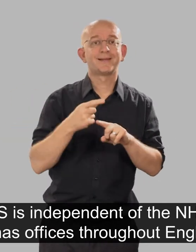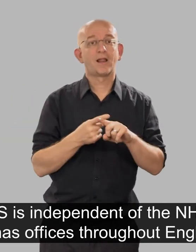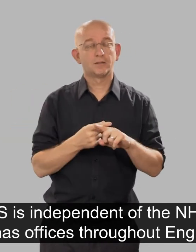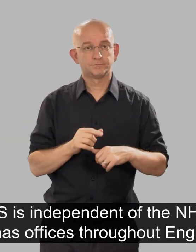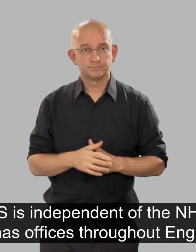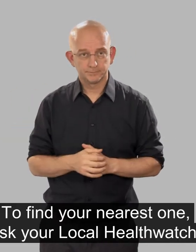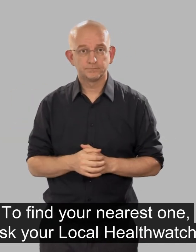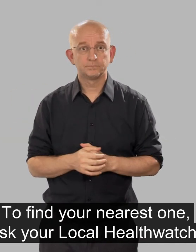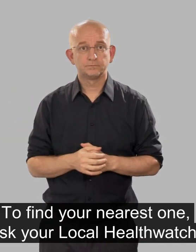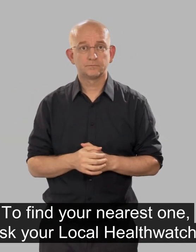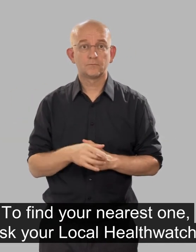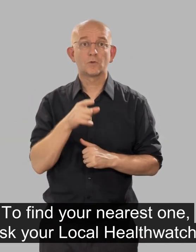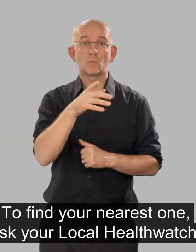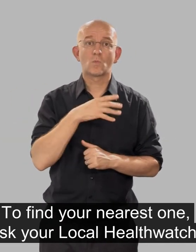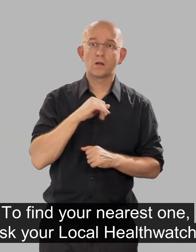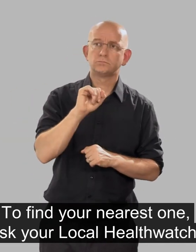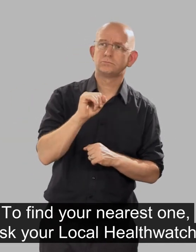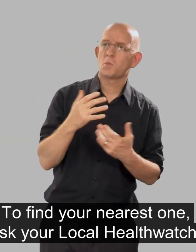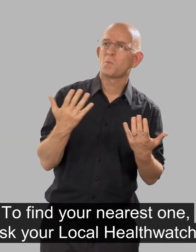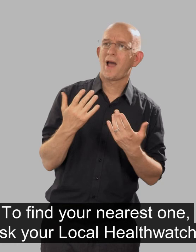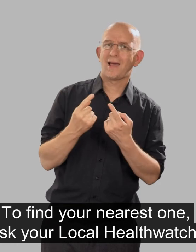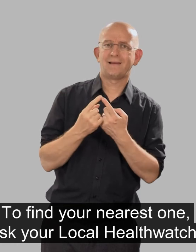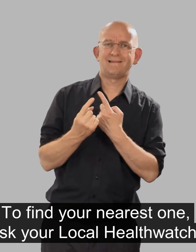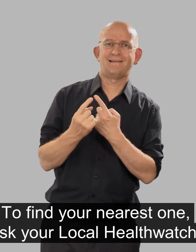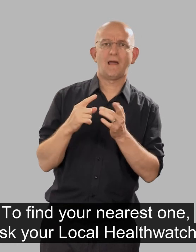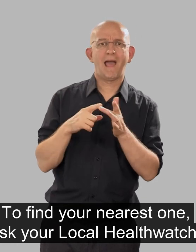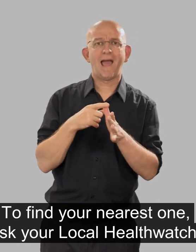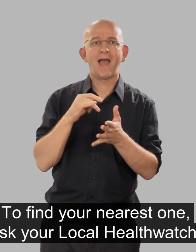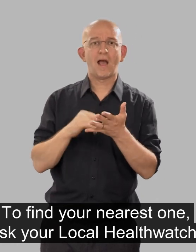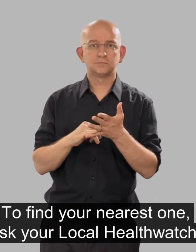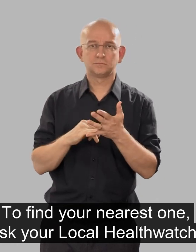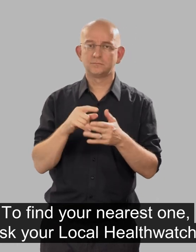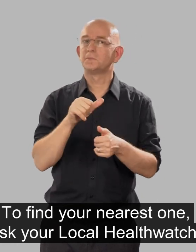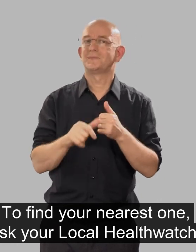To find your nearest one, ask your local HealthWatch.